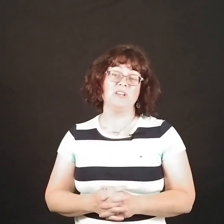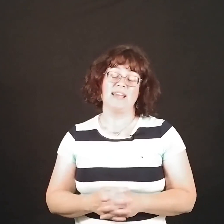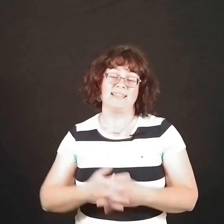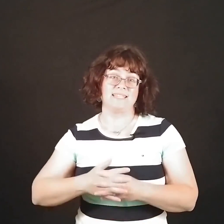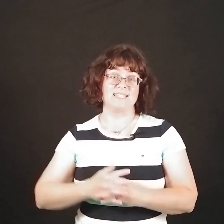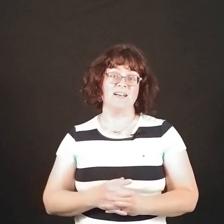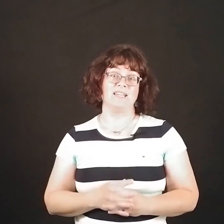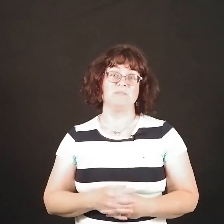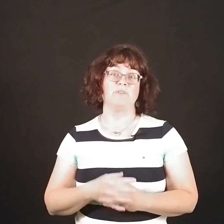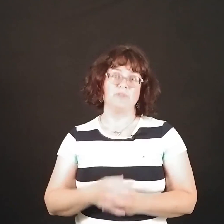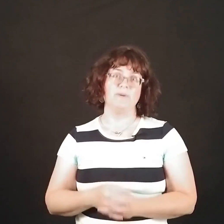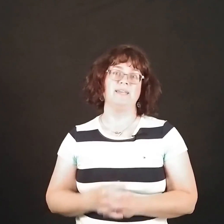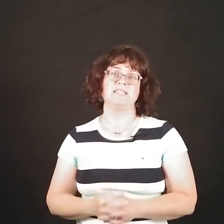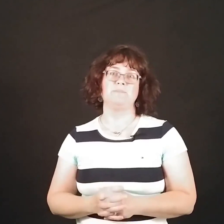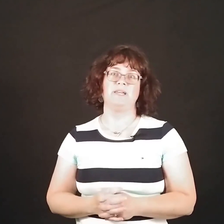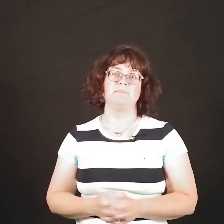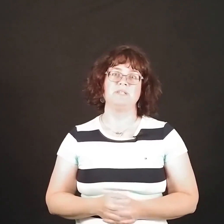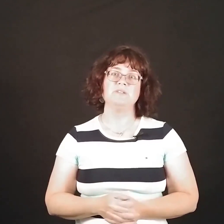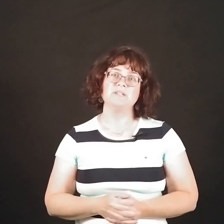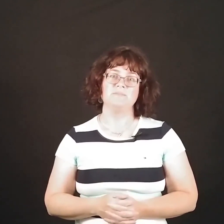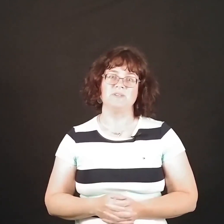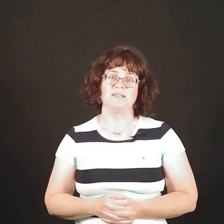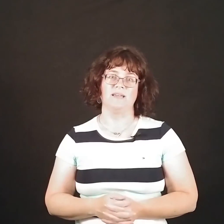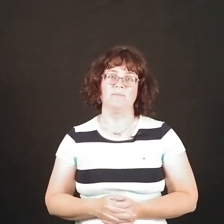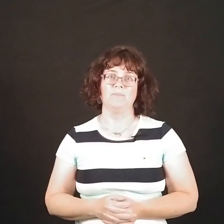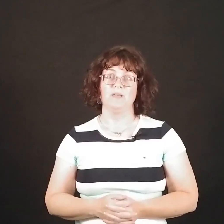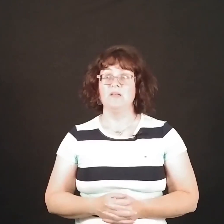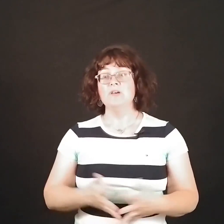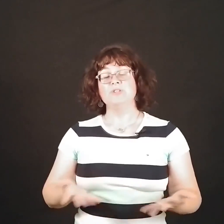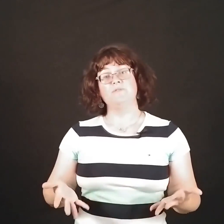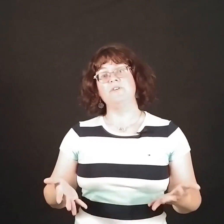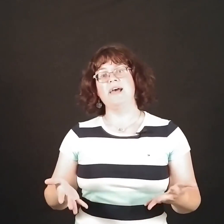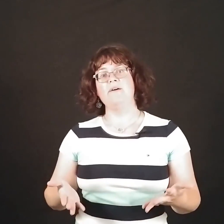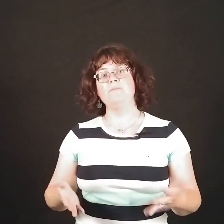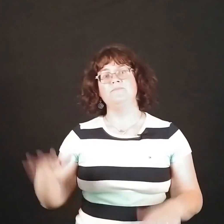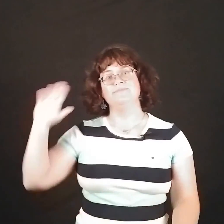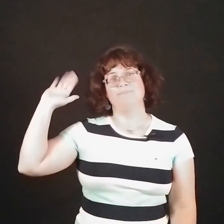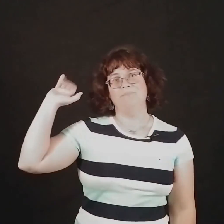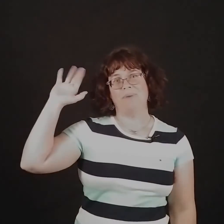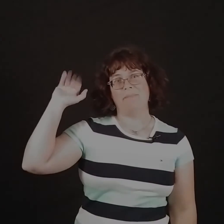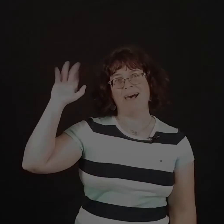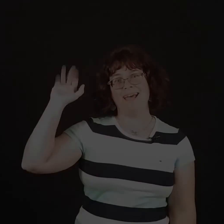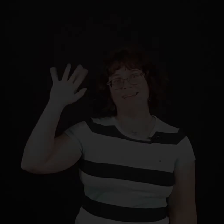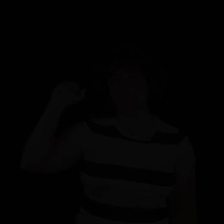at the signs before we can speed up to do it to music. So for now, bye-bye.